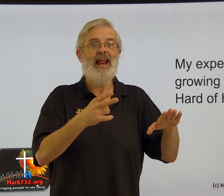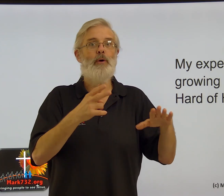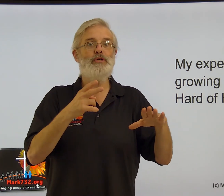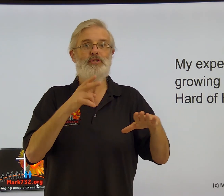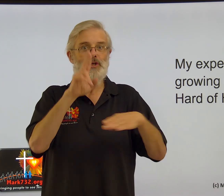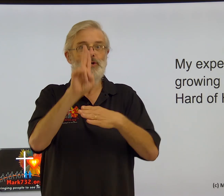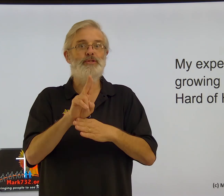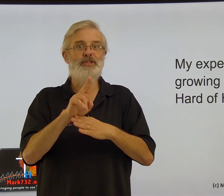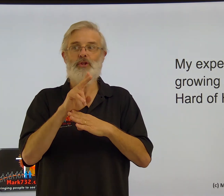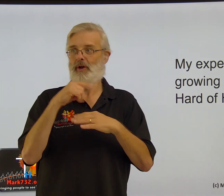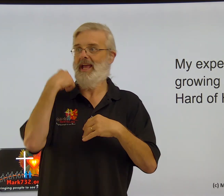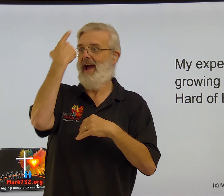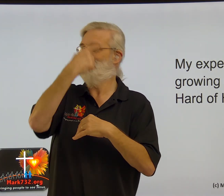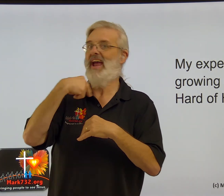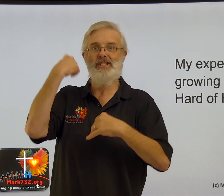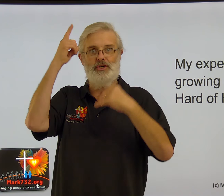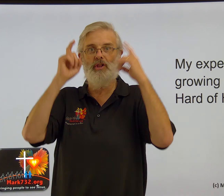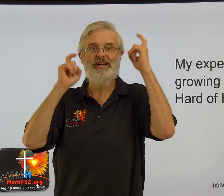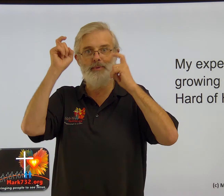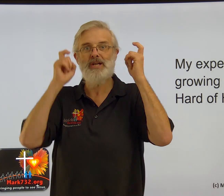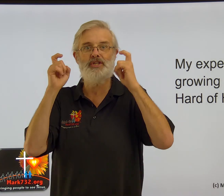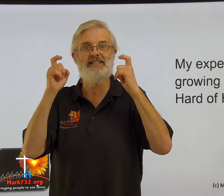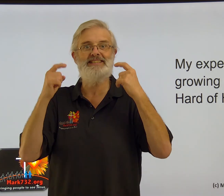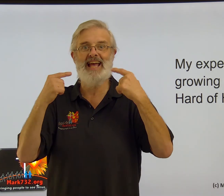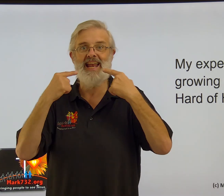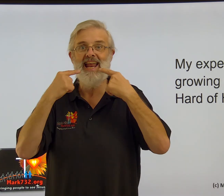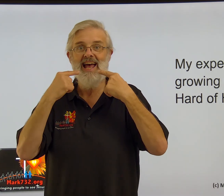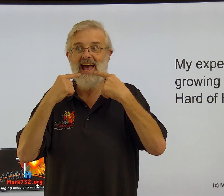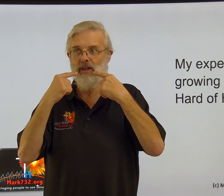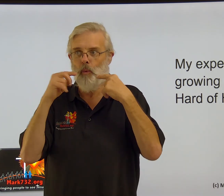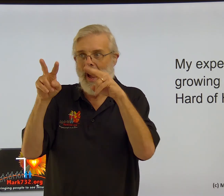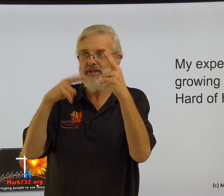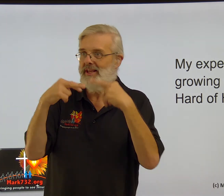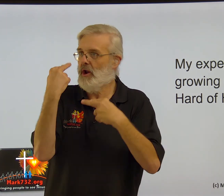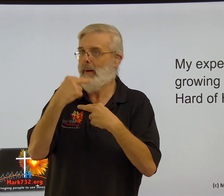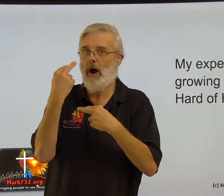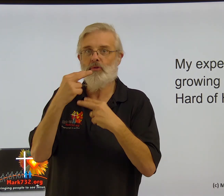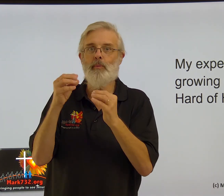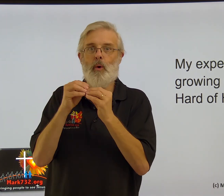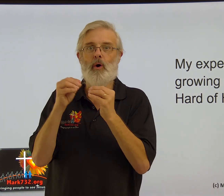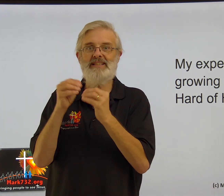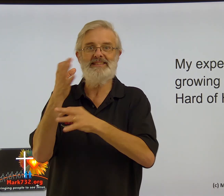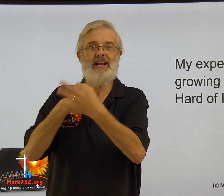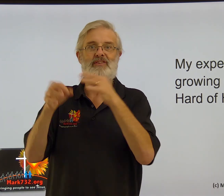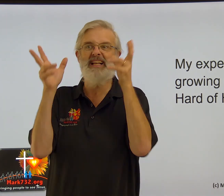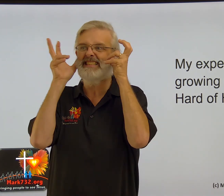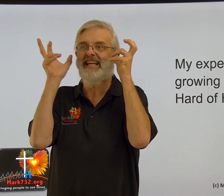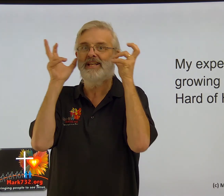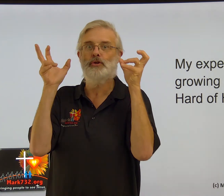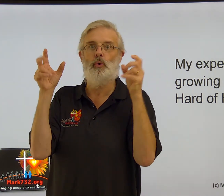was used to looking at facial expressions and watching their mouth more instead of listening to the